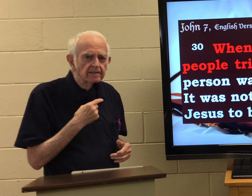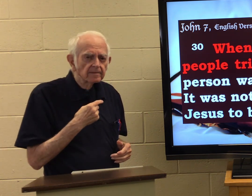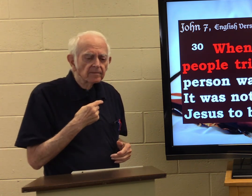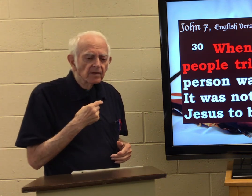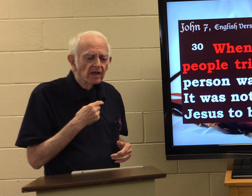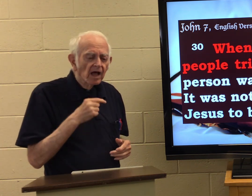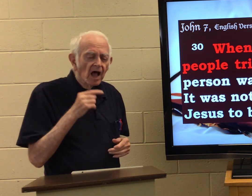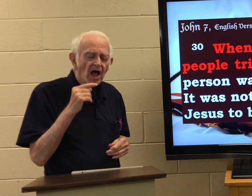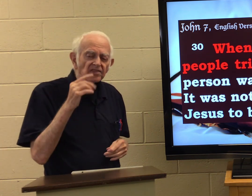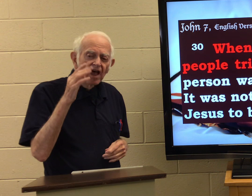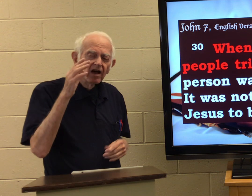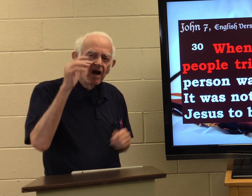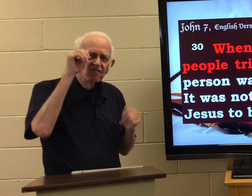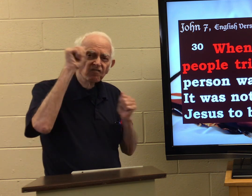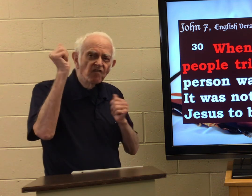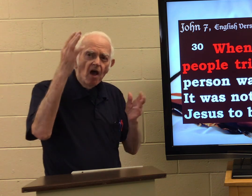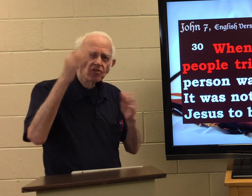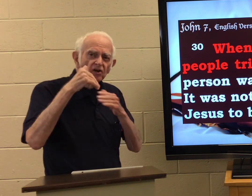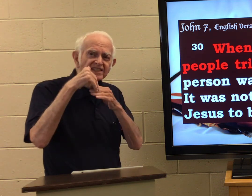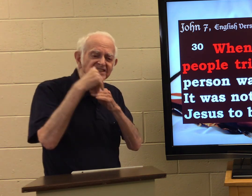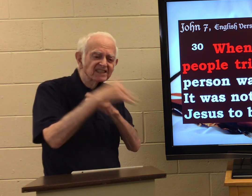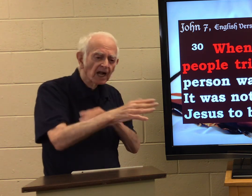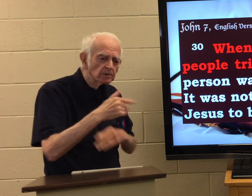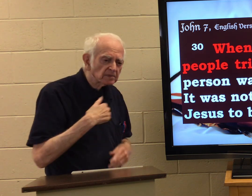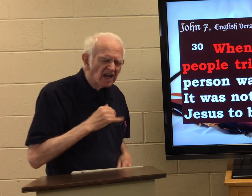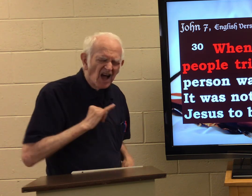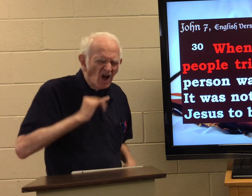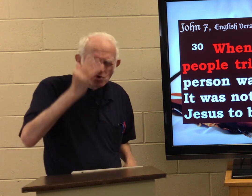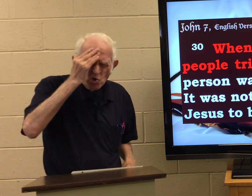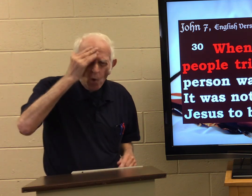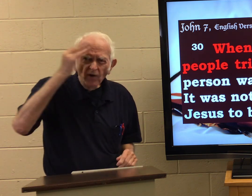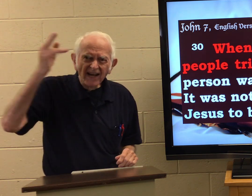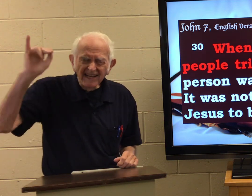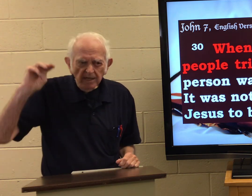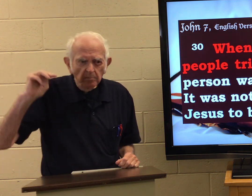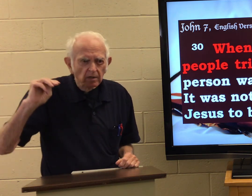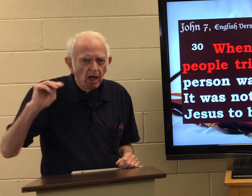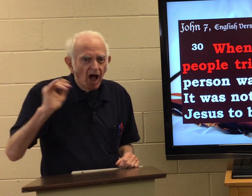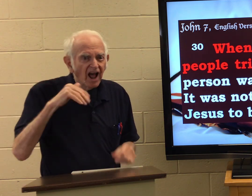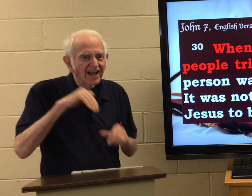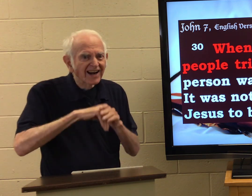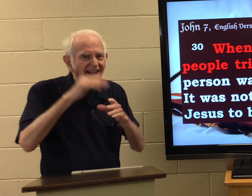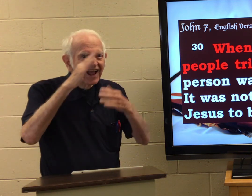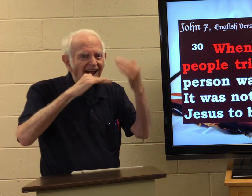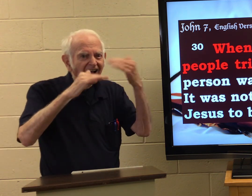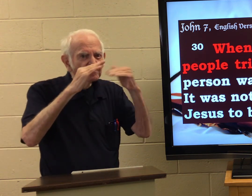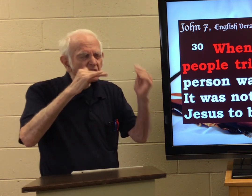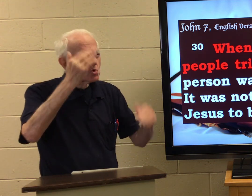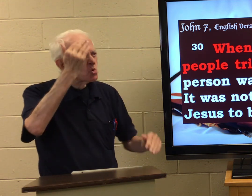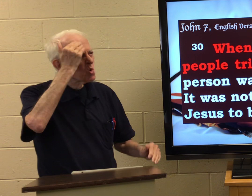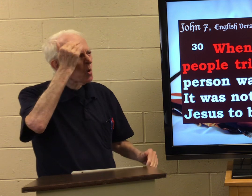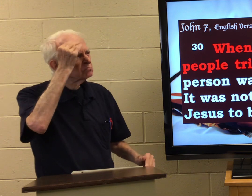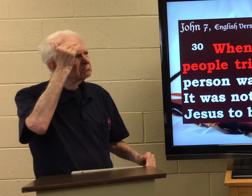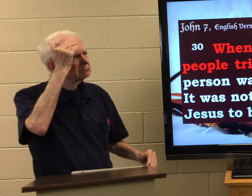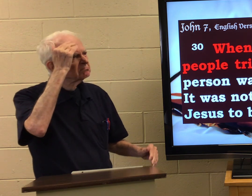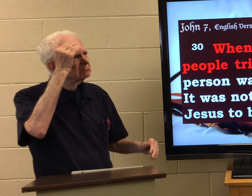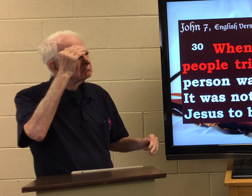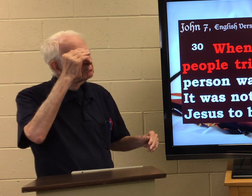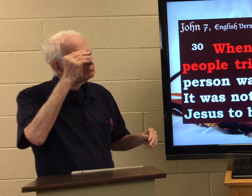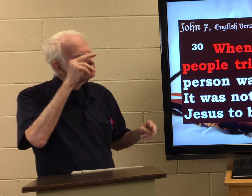said, the Father sent me. I know him. He's in heaven.